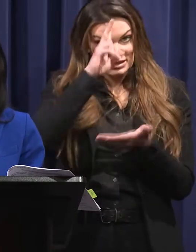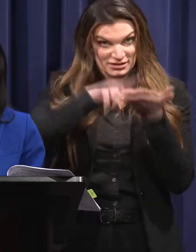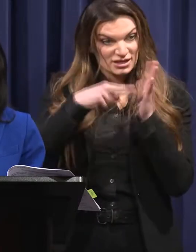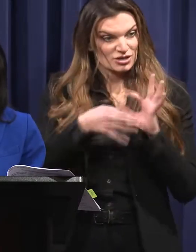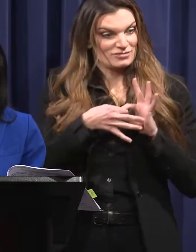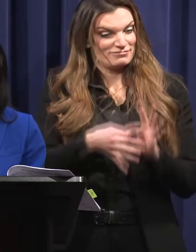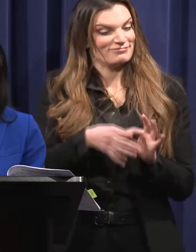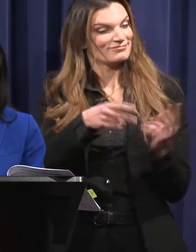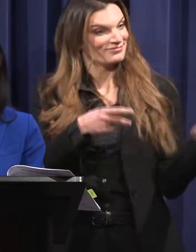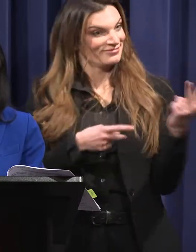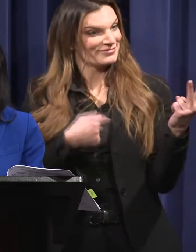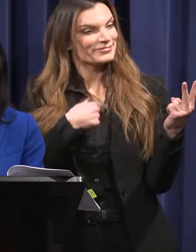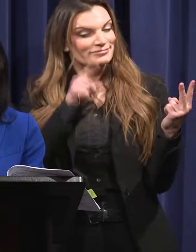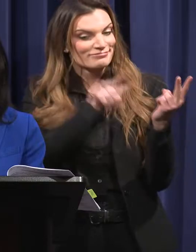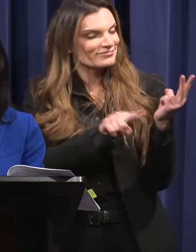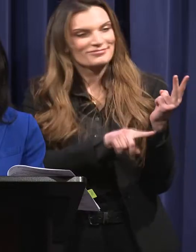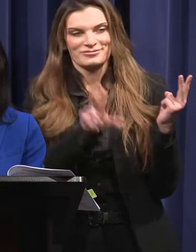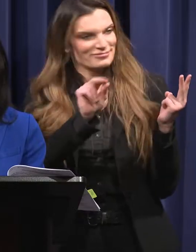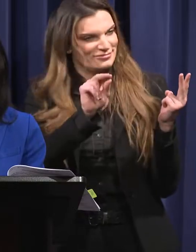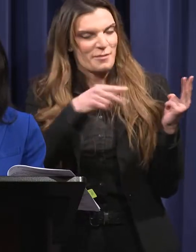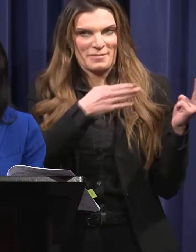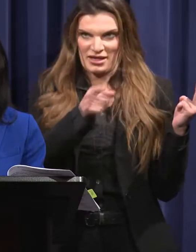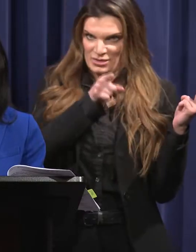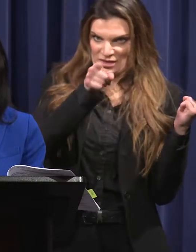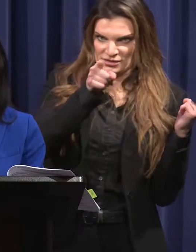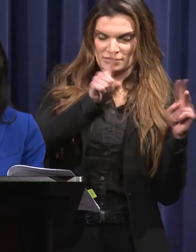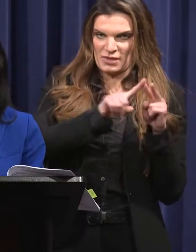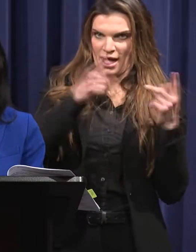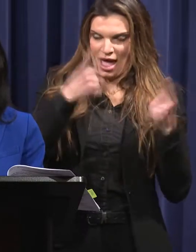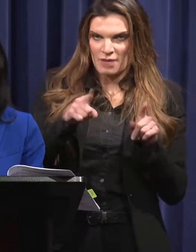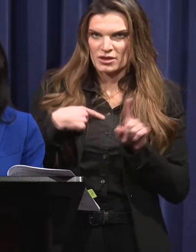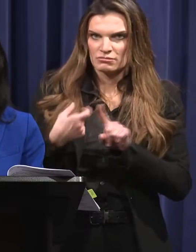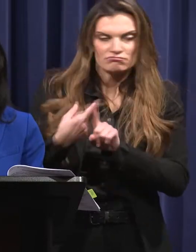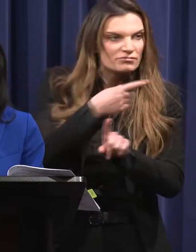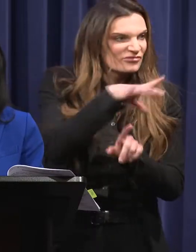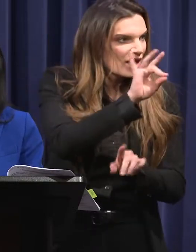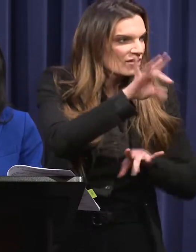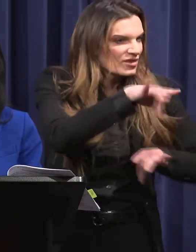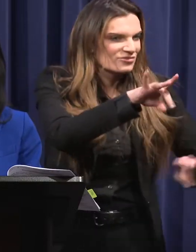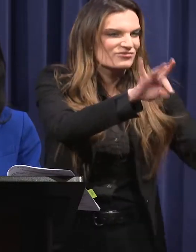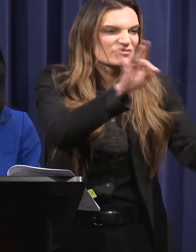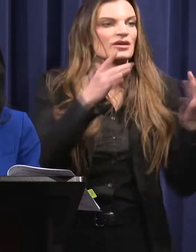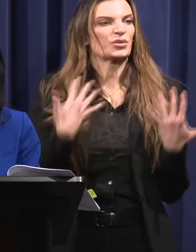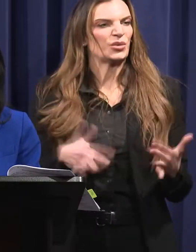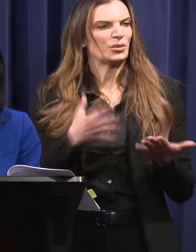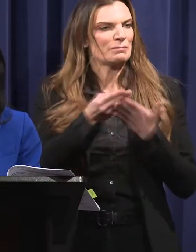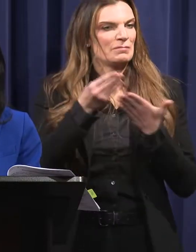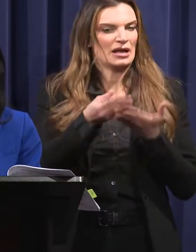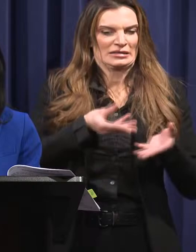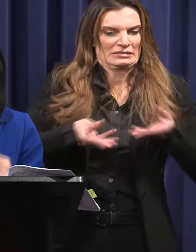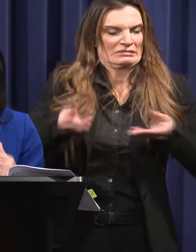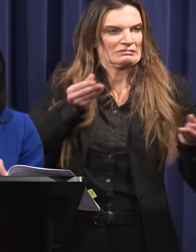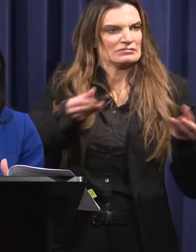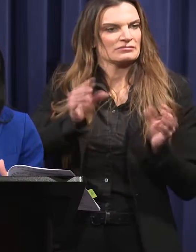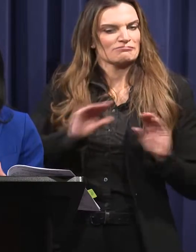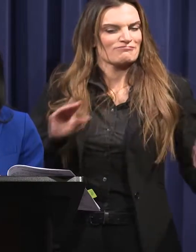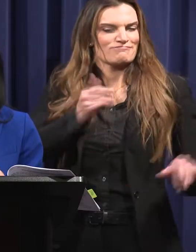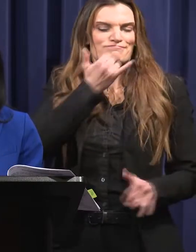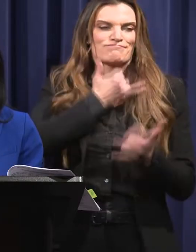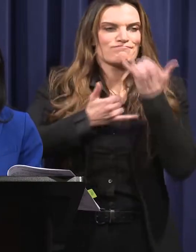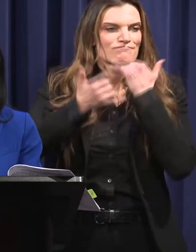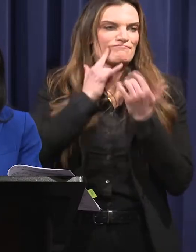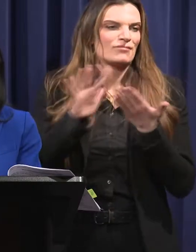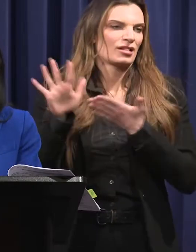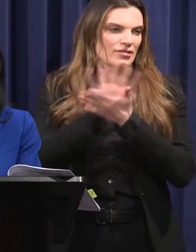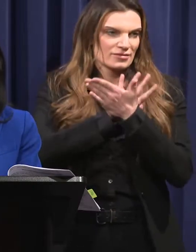it became very apparent that they were intimately involved in a massive amount of financial misappropriation. However, I want